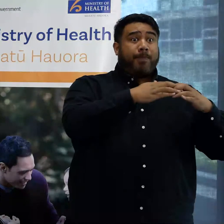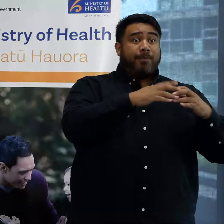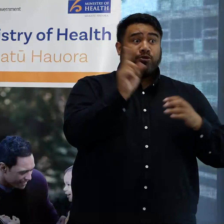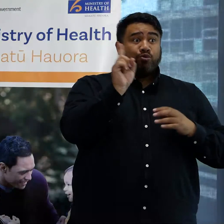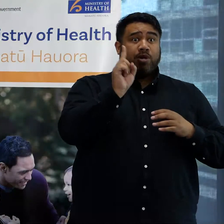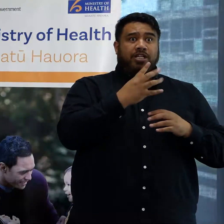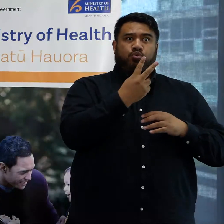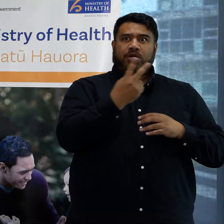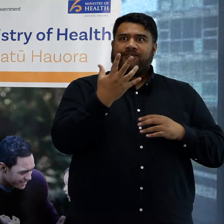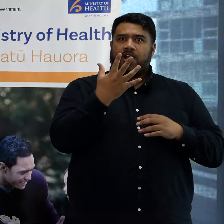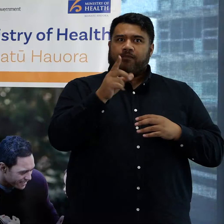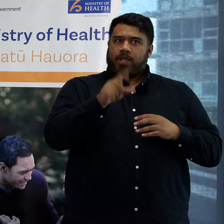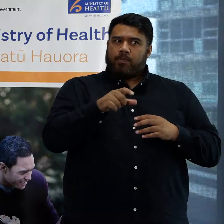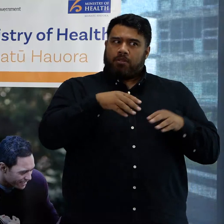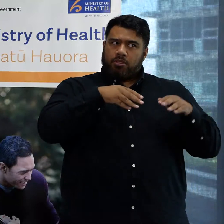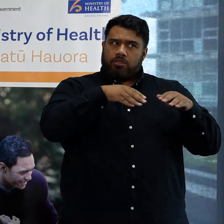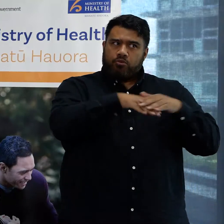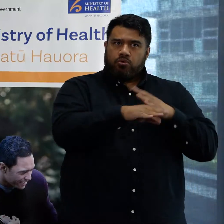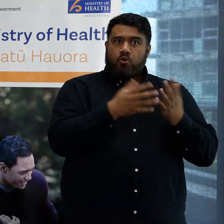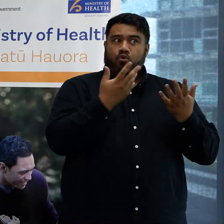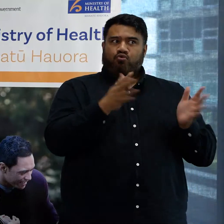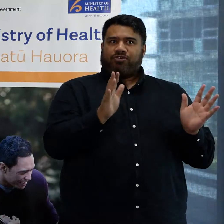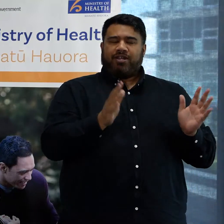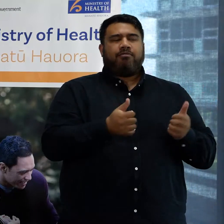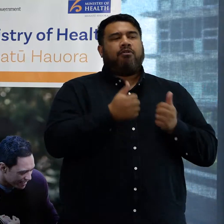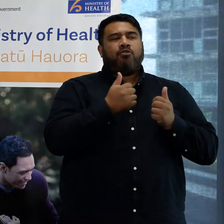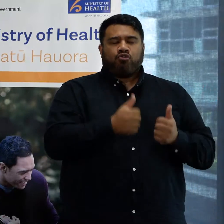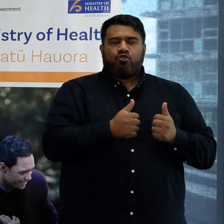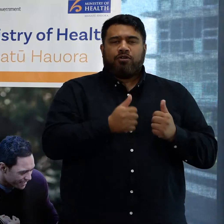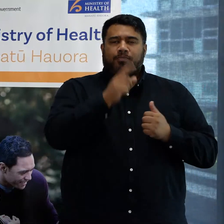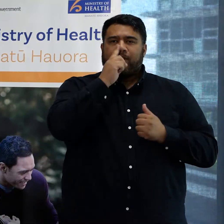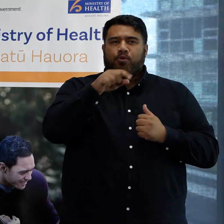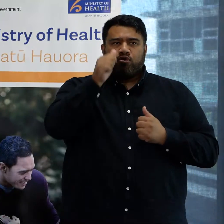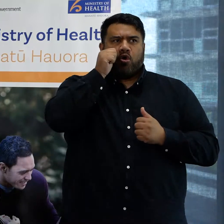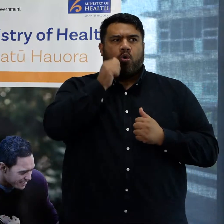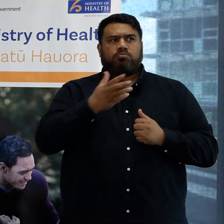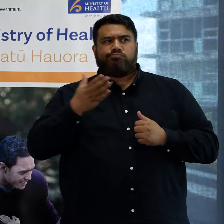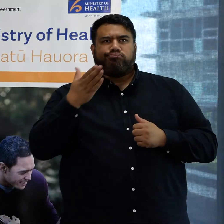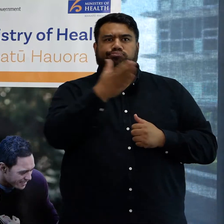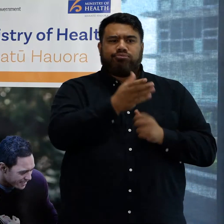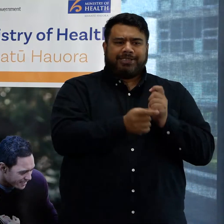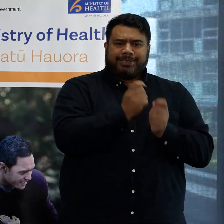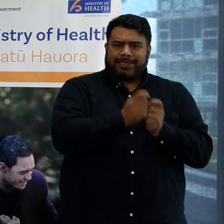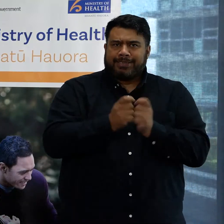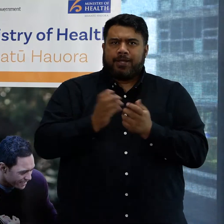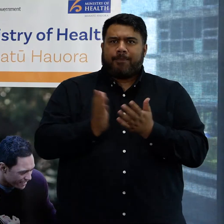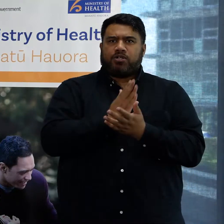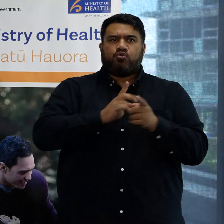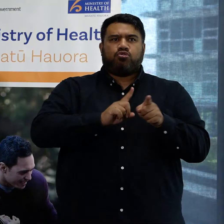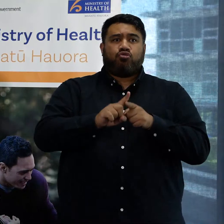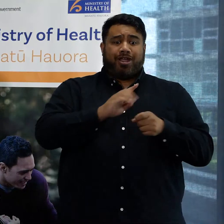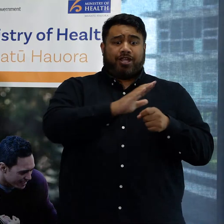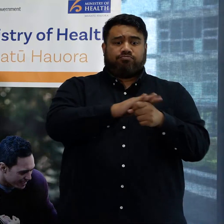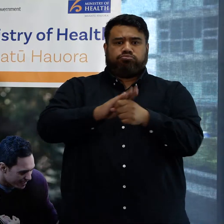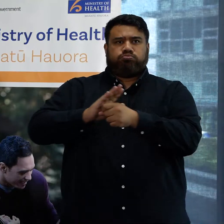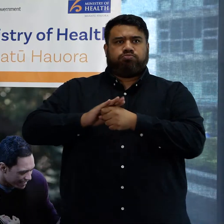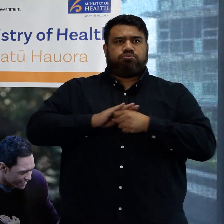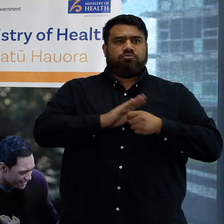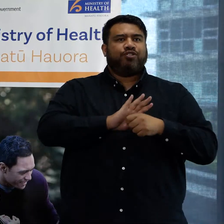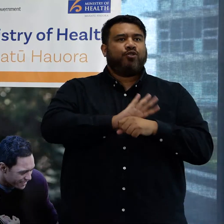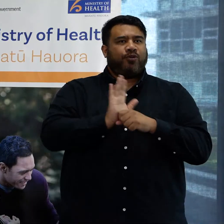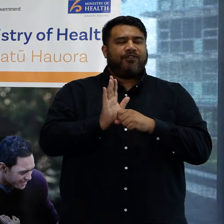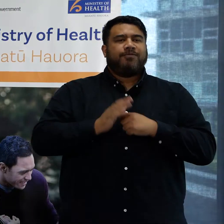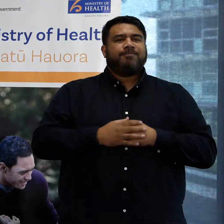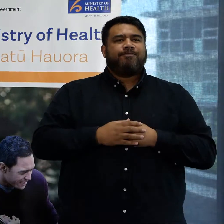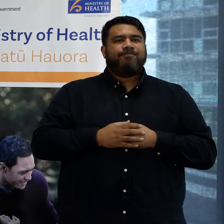today, and it's great to see people getting out there in the community supporting our efforts to contain the virus. We hope there won't be any